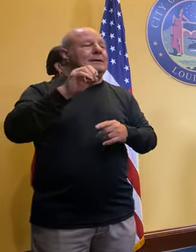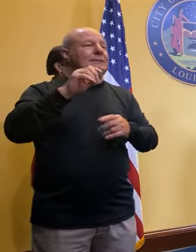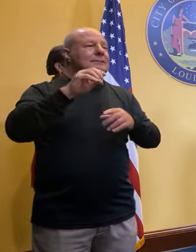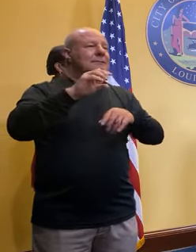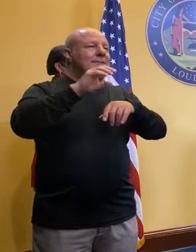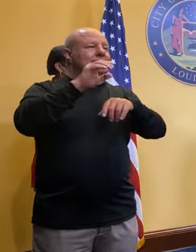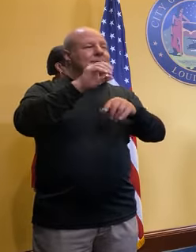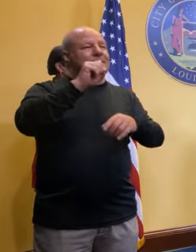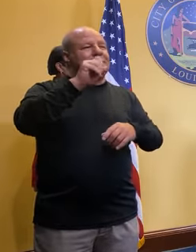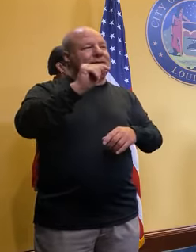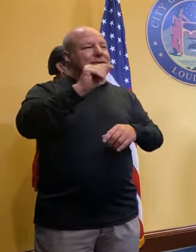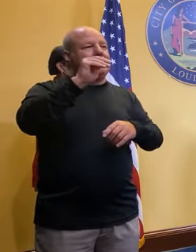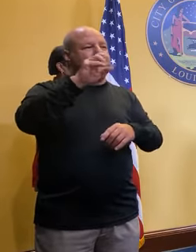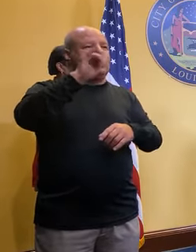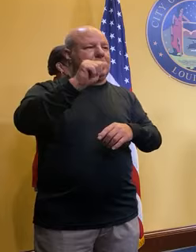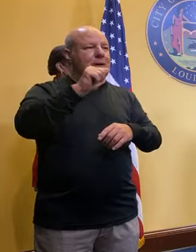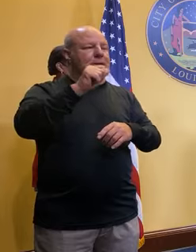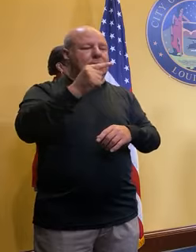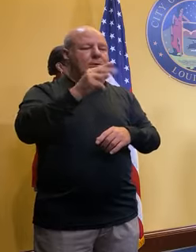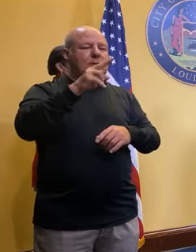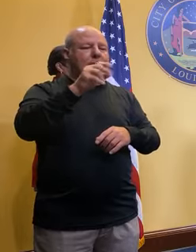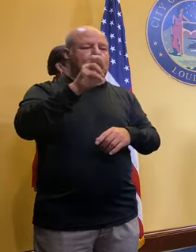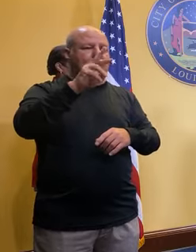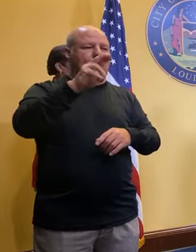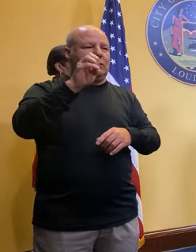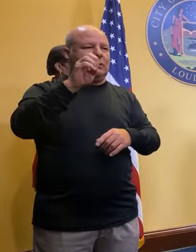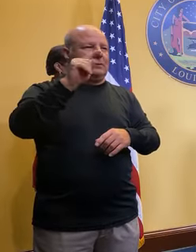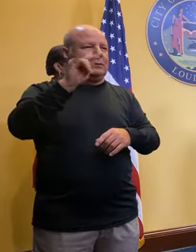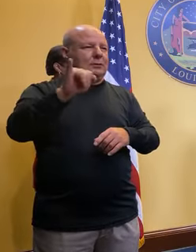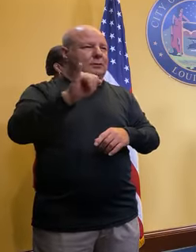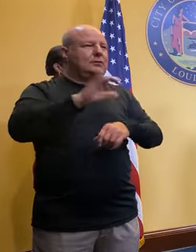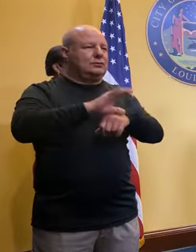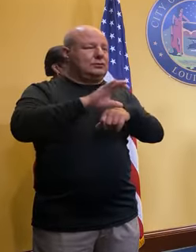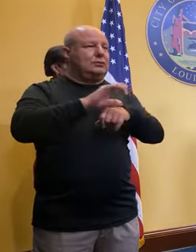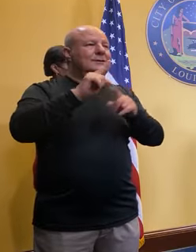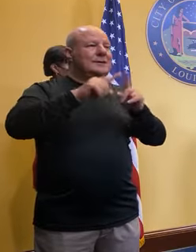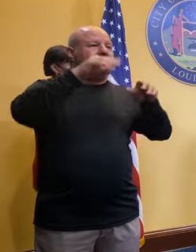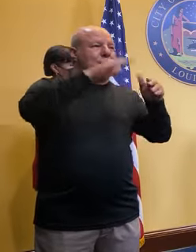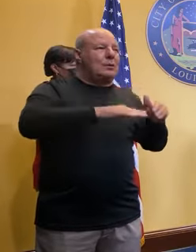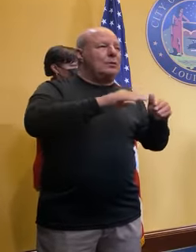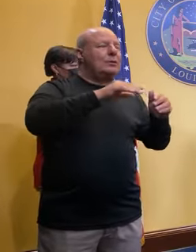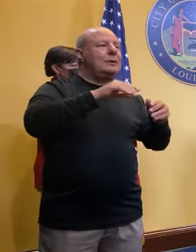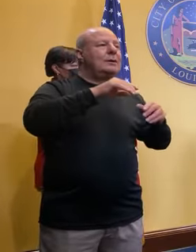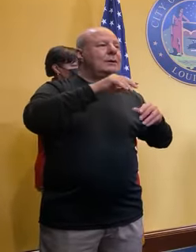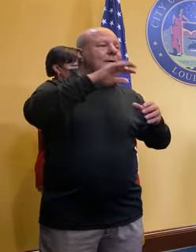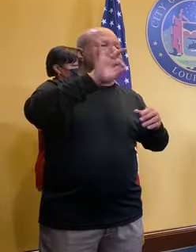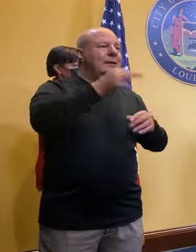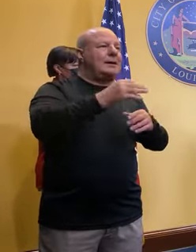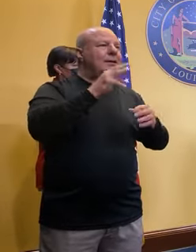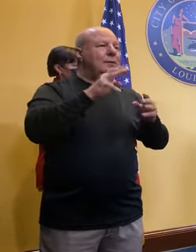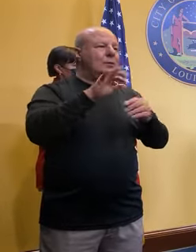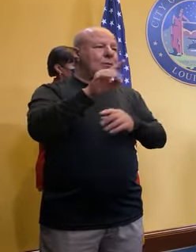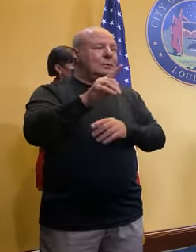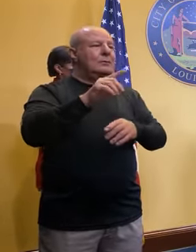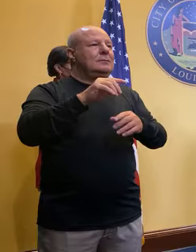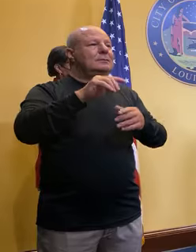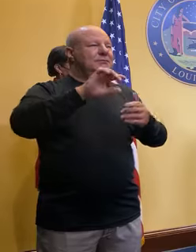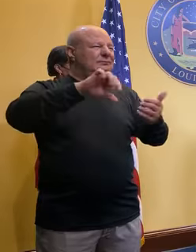Church, 7300 Crowder Boulevard, and also in District E in the lower 9th Ward, New Philippians Missionary Baptist